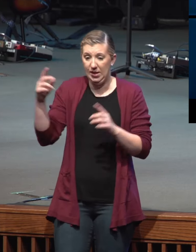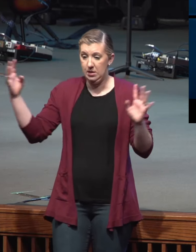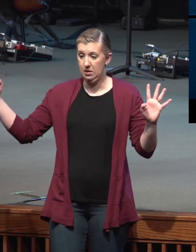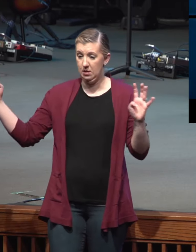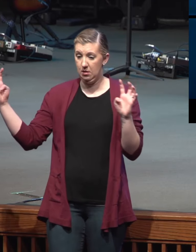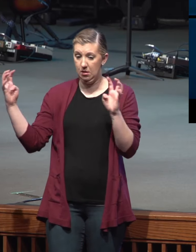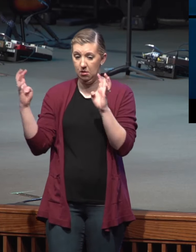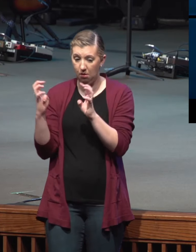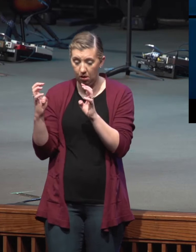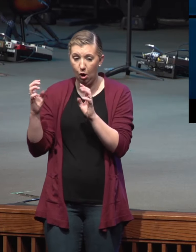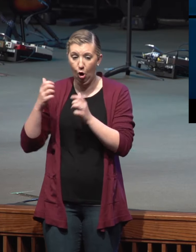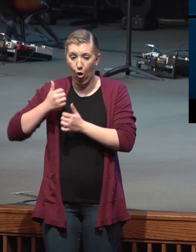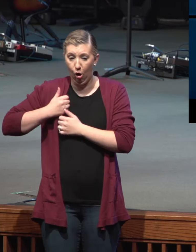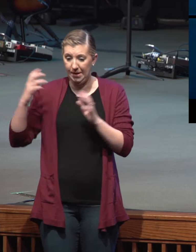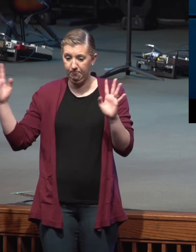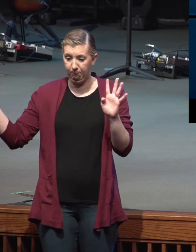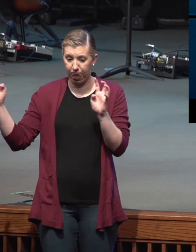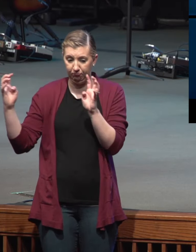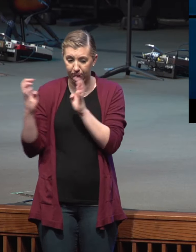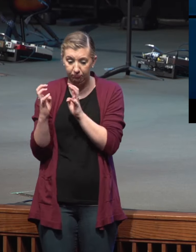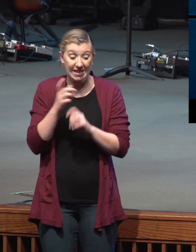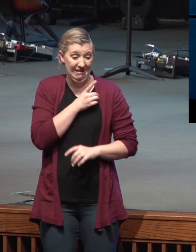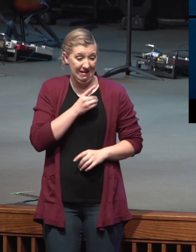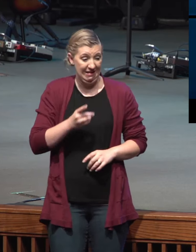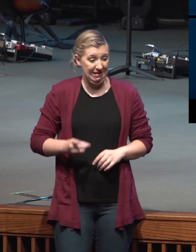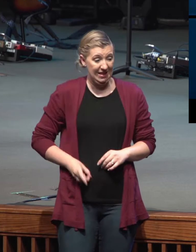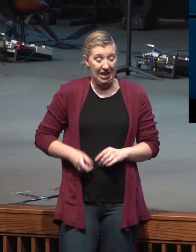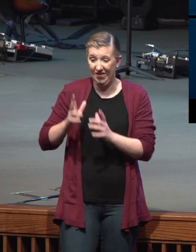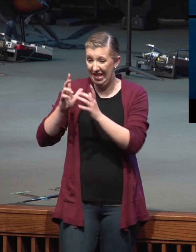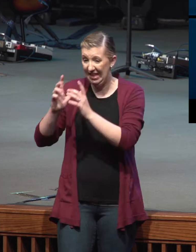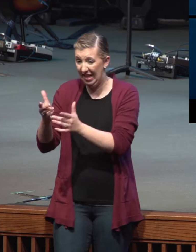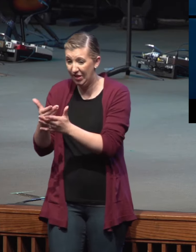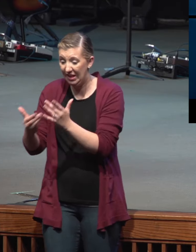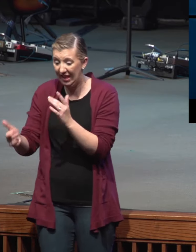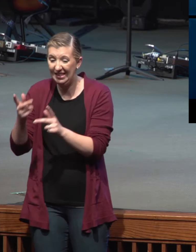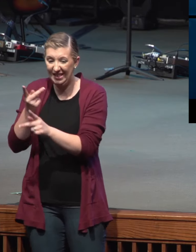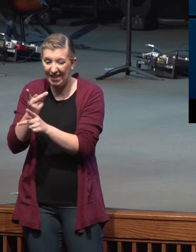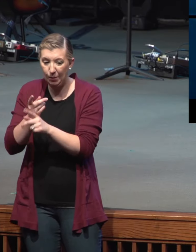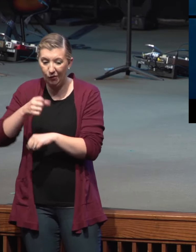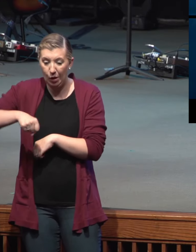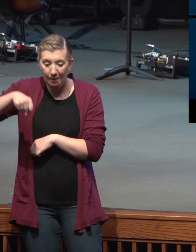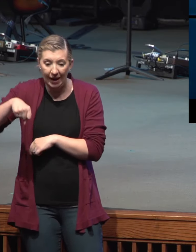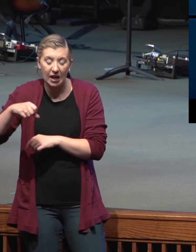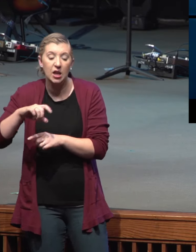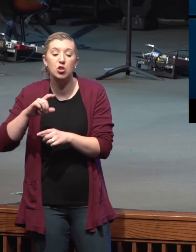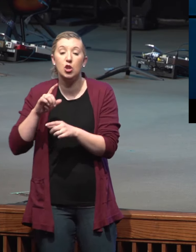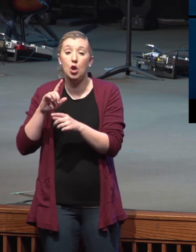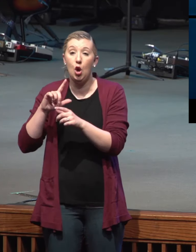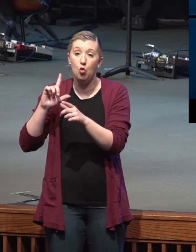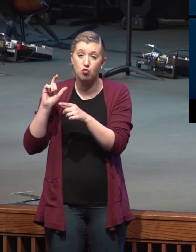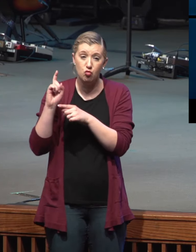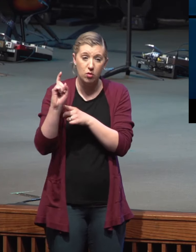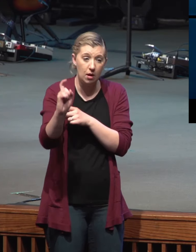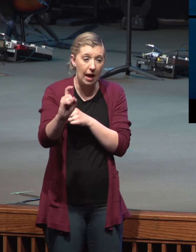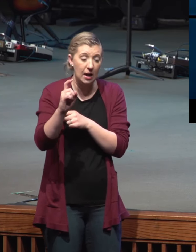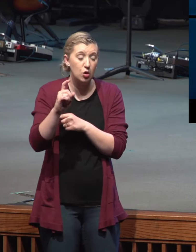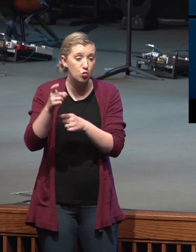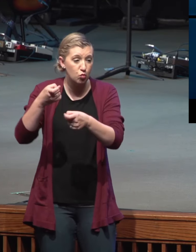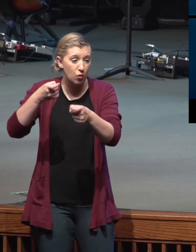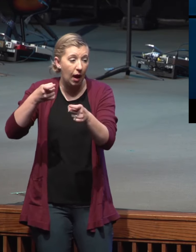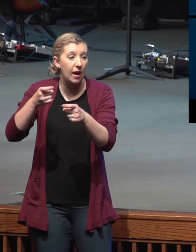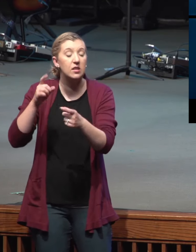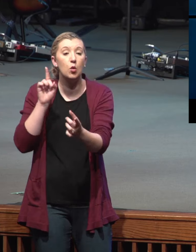battle, army against army. And David left the things in charge of the keeper of the baggage and ran to the ranks and went